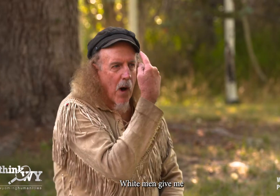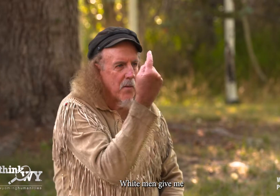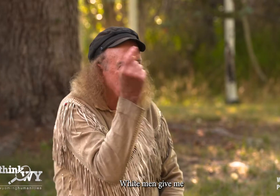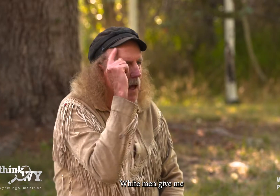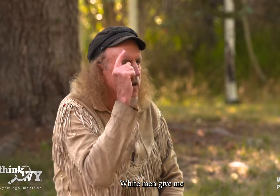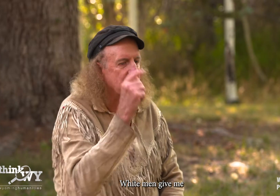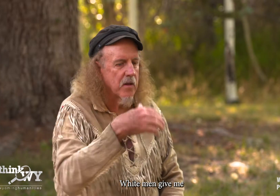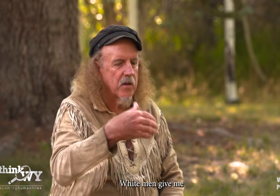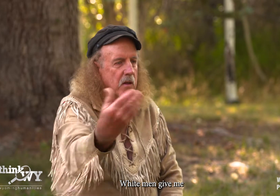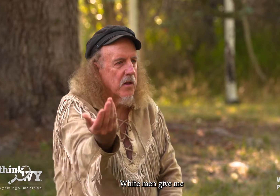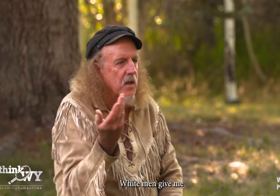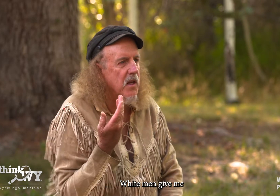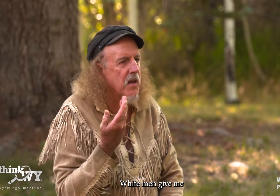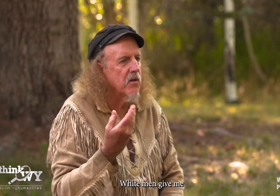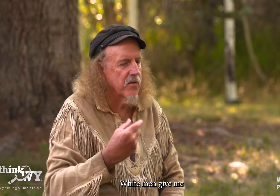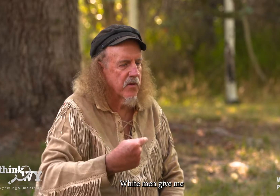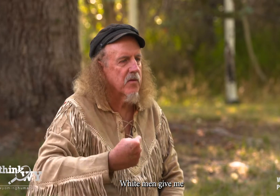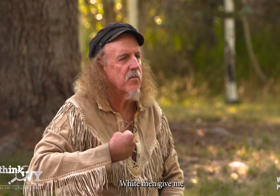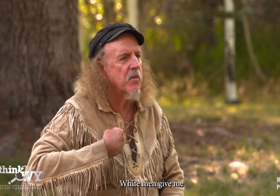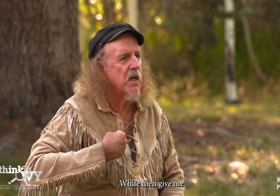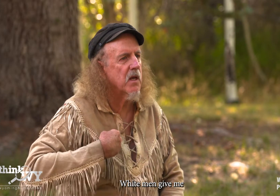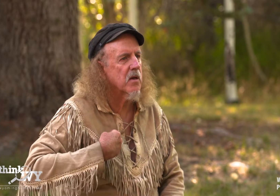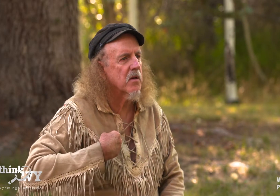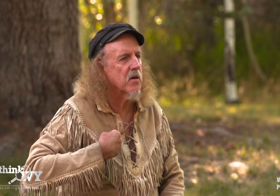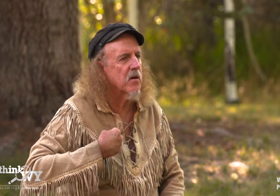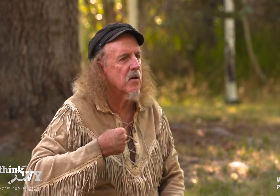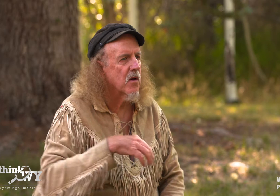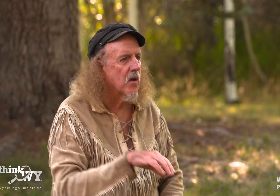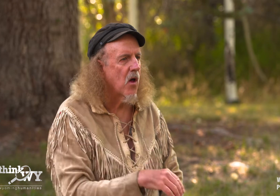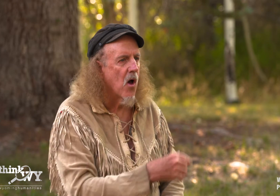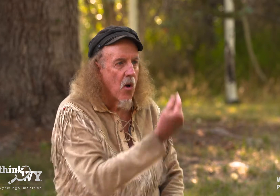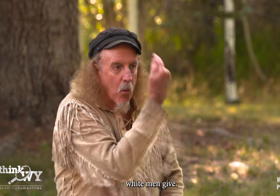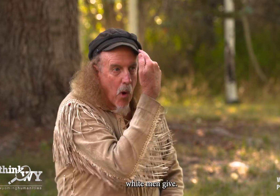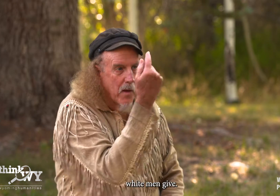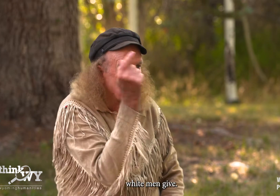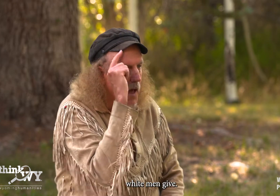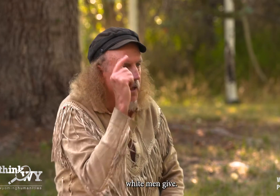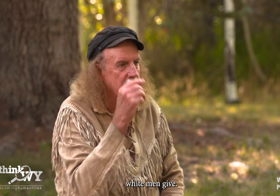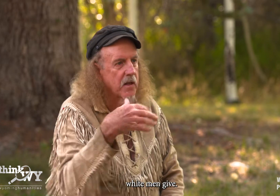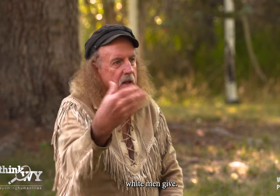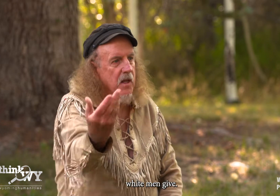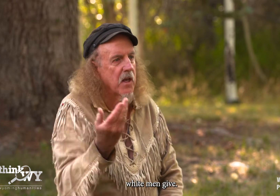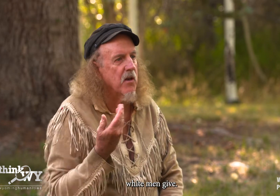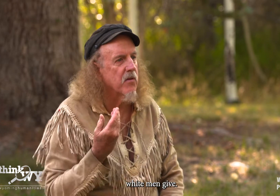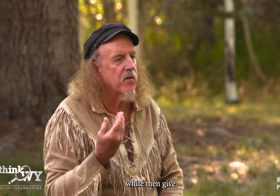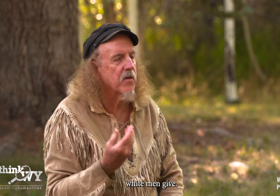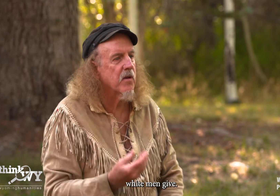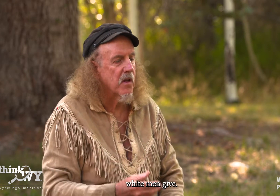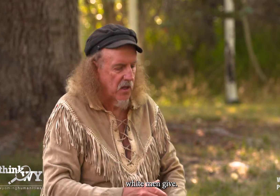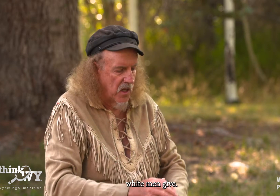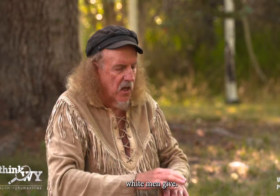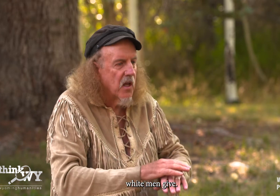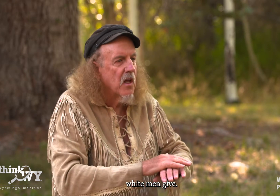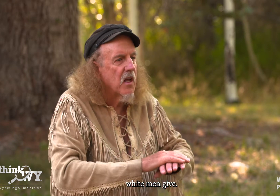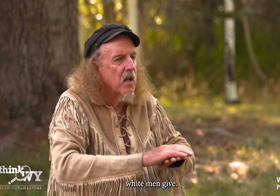White man, give me. White man, give.